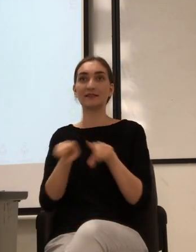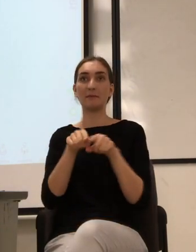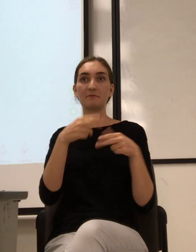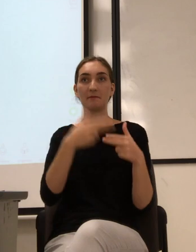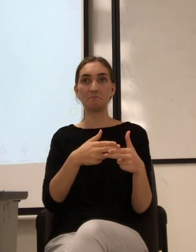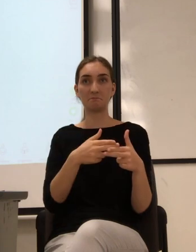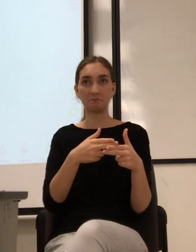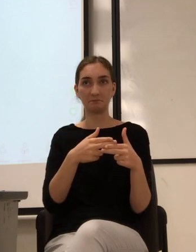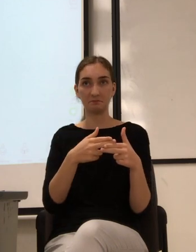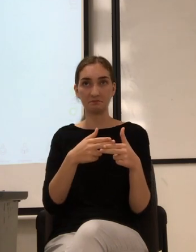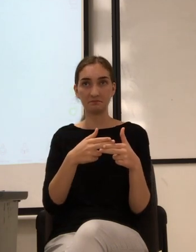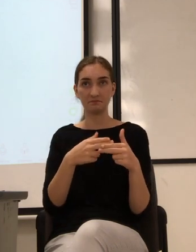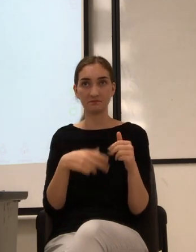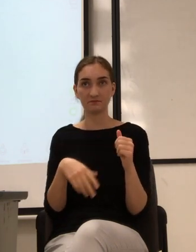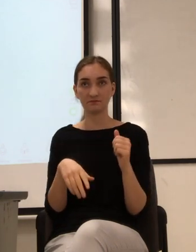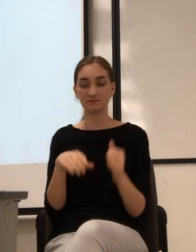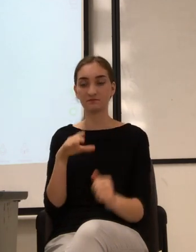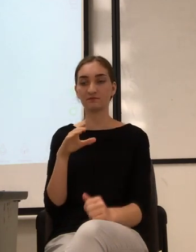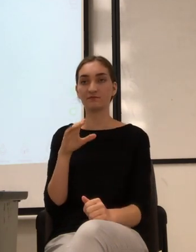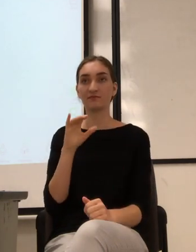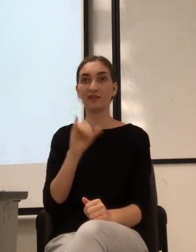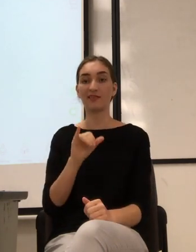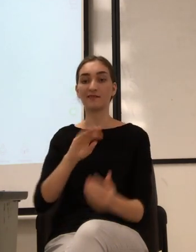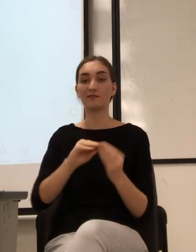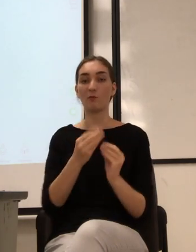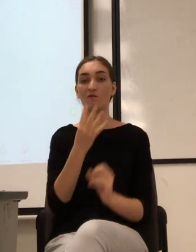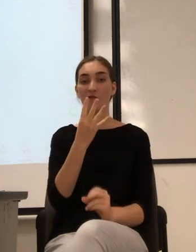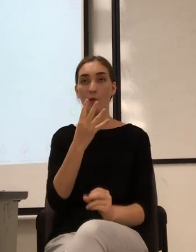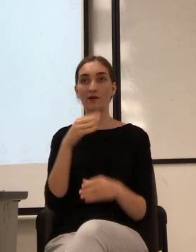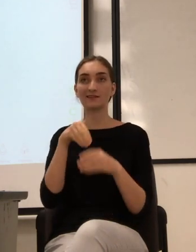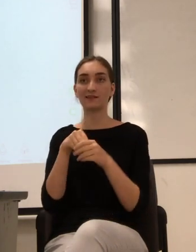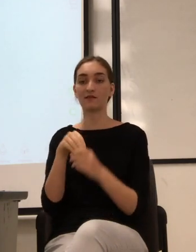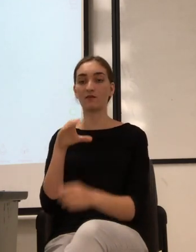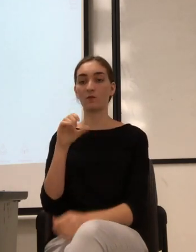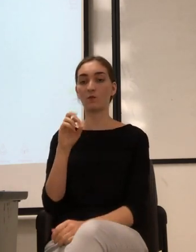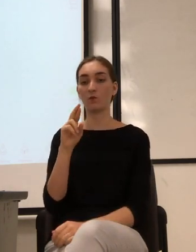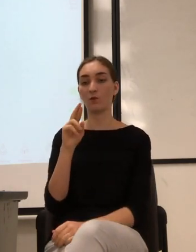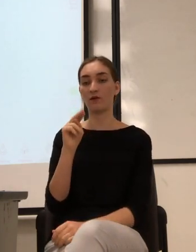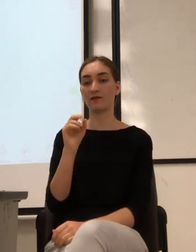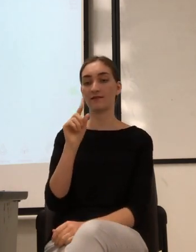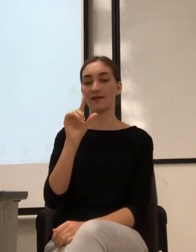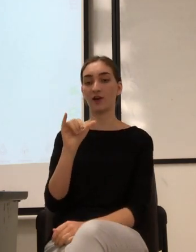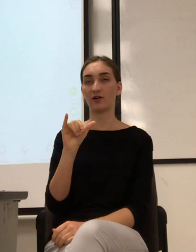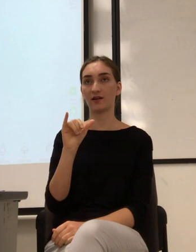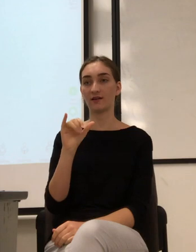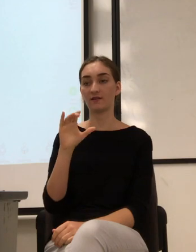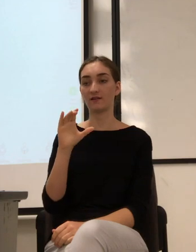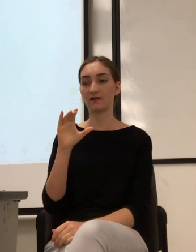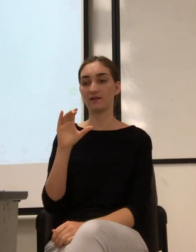coronary sulcus. Coronary sulcus lies in